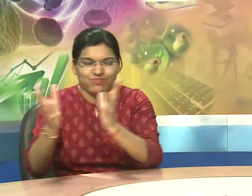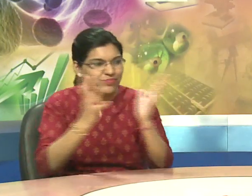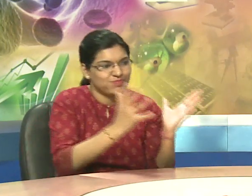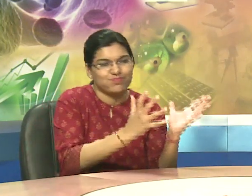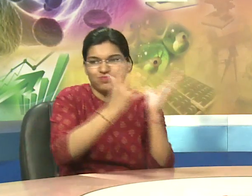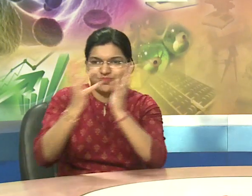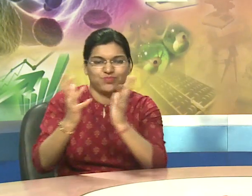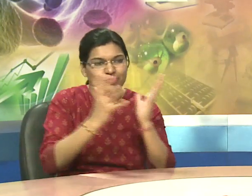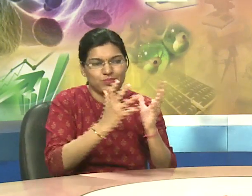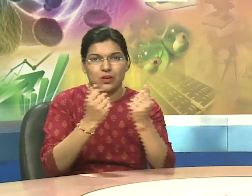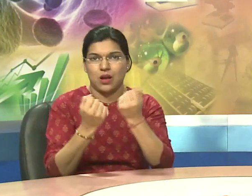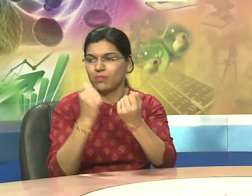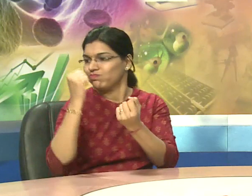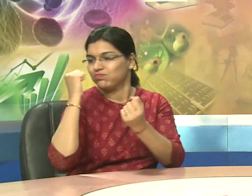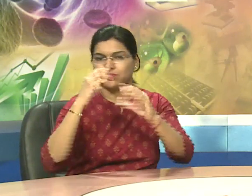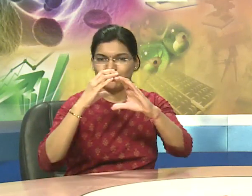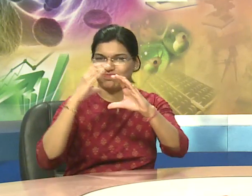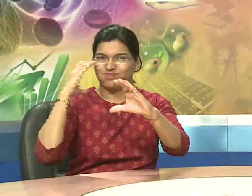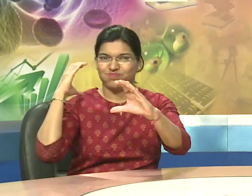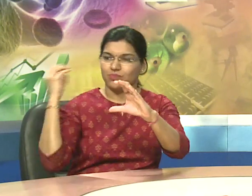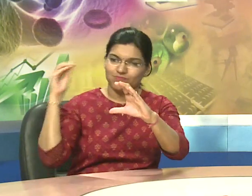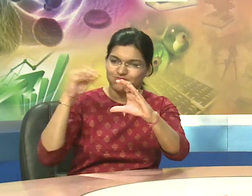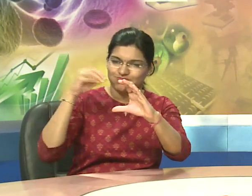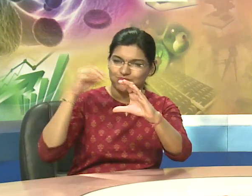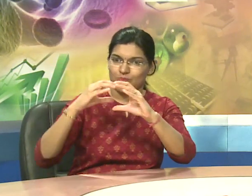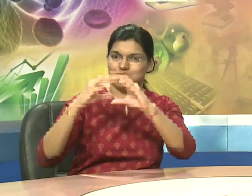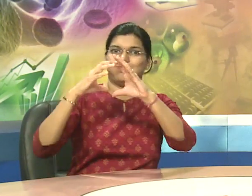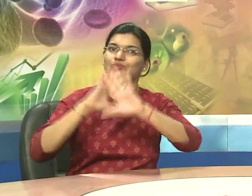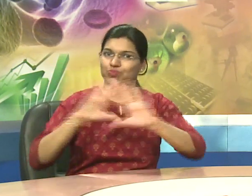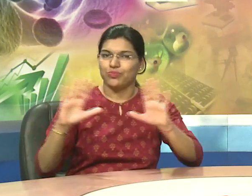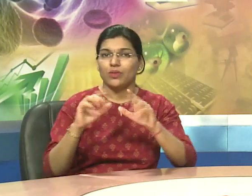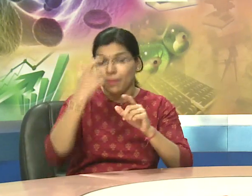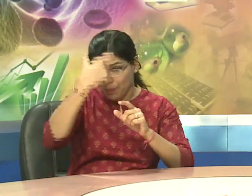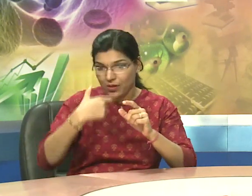man carries the heavy product and load it in the truck.